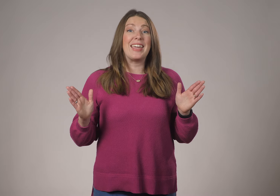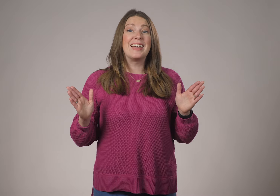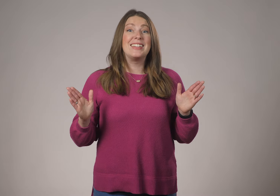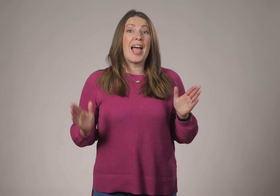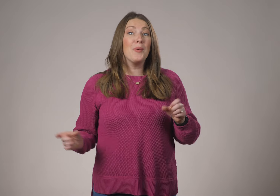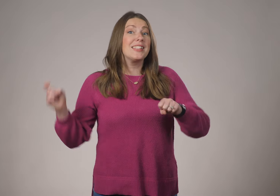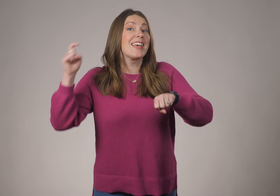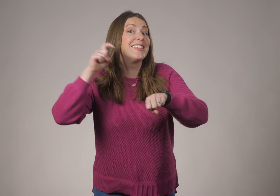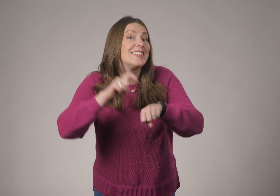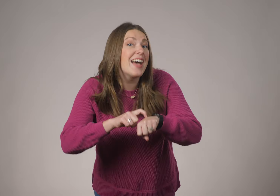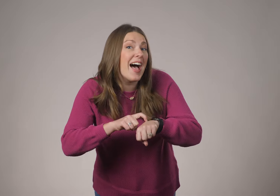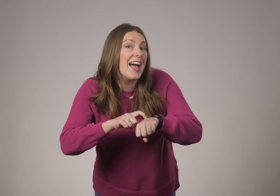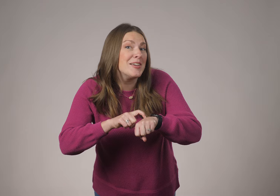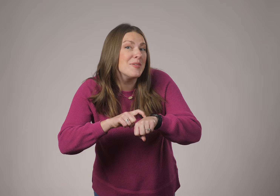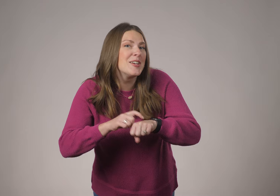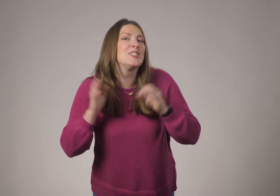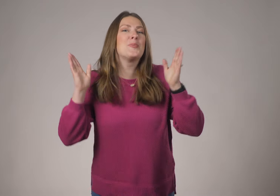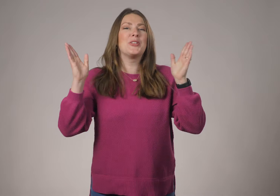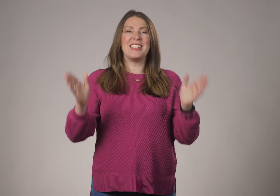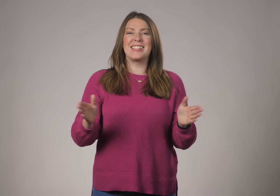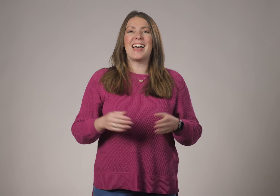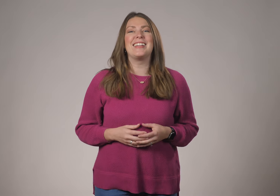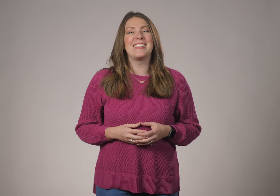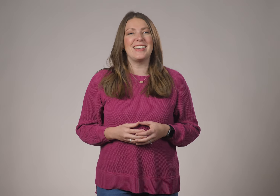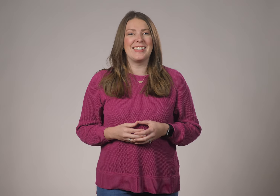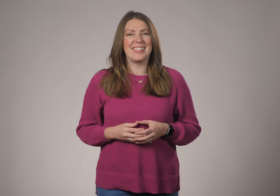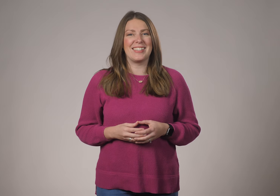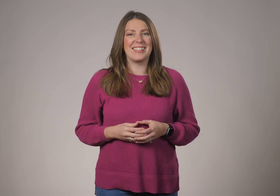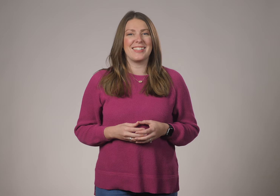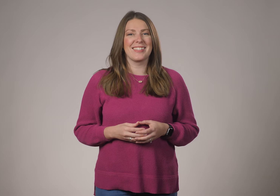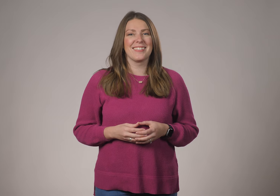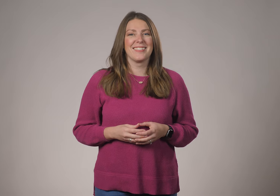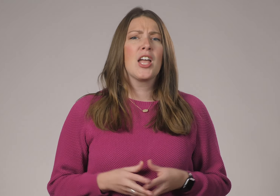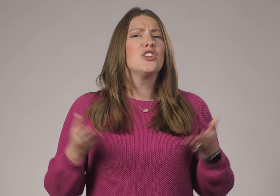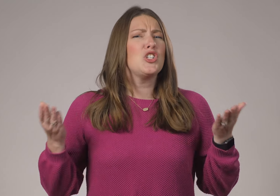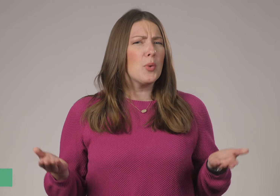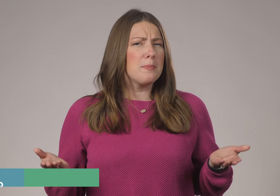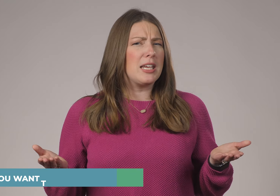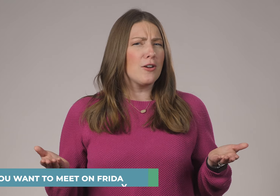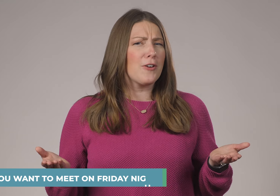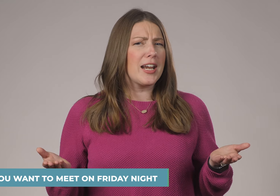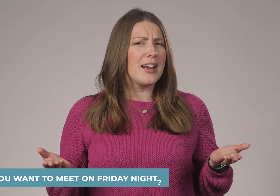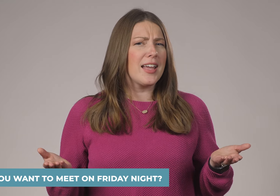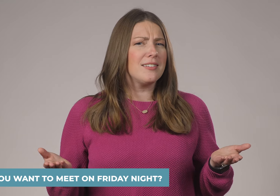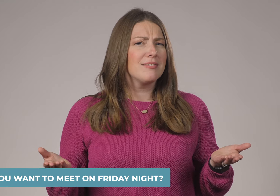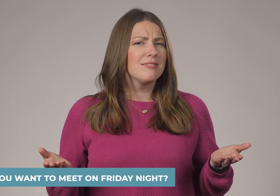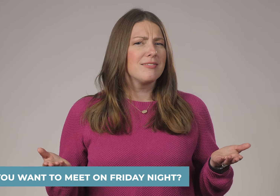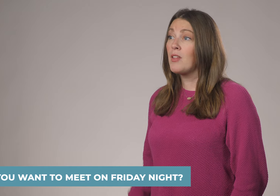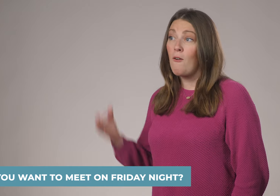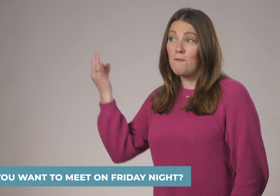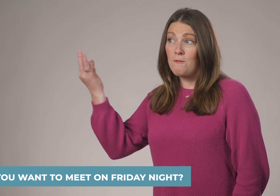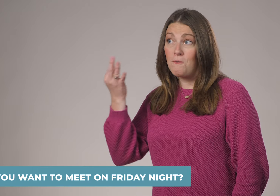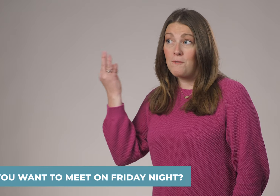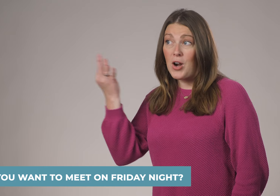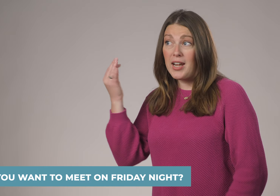Okay, now it's time to put these signs into sentences. Do you want to meet on Friday night?